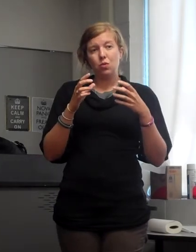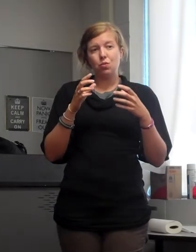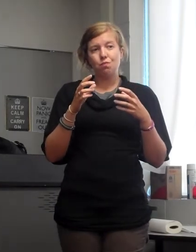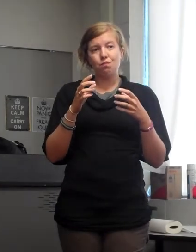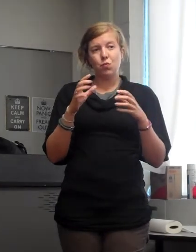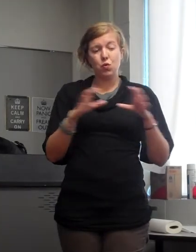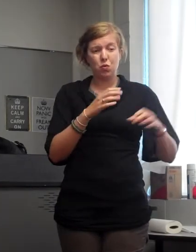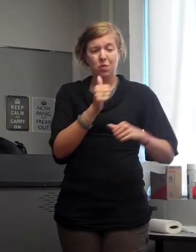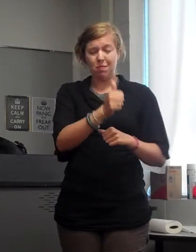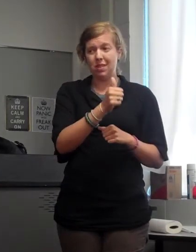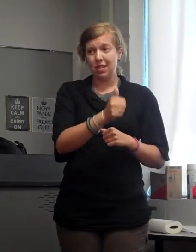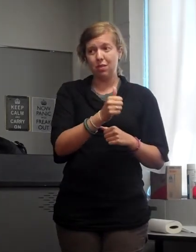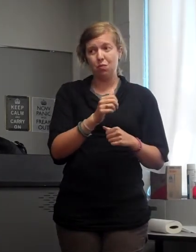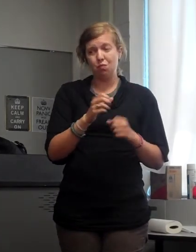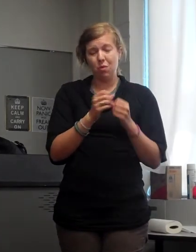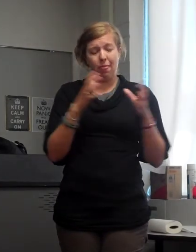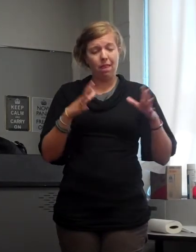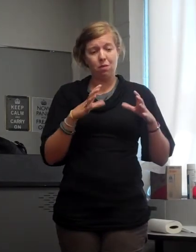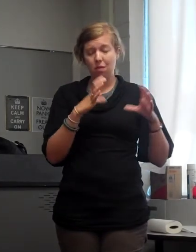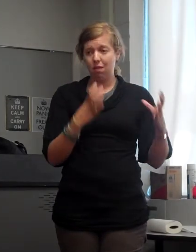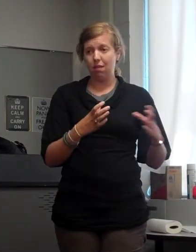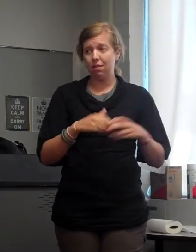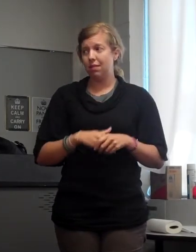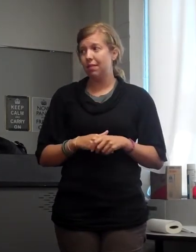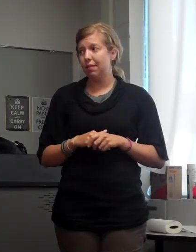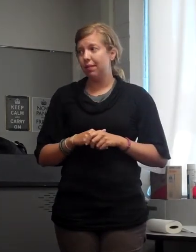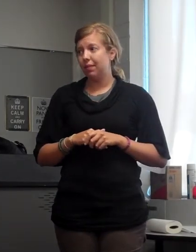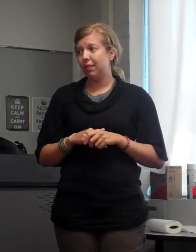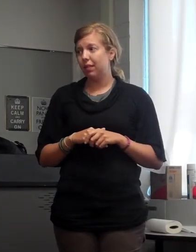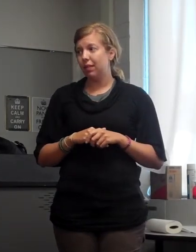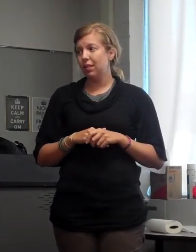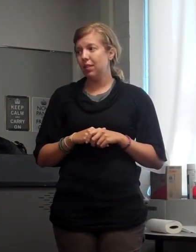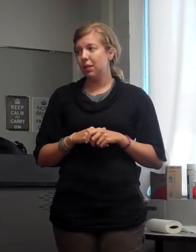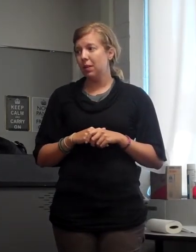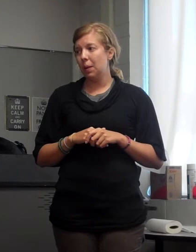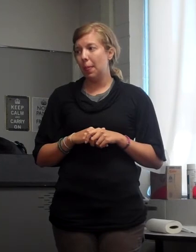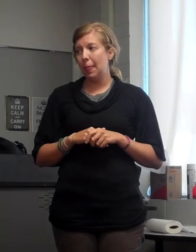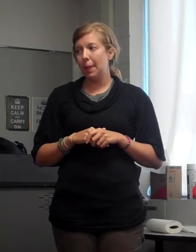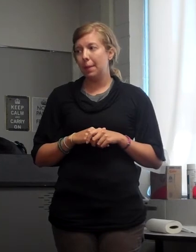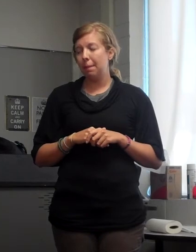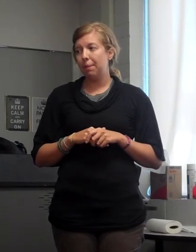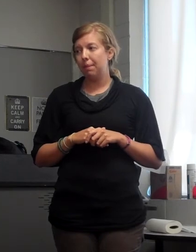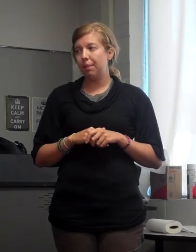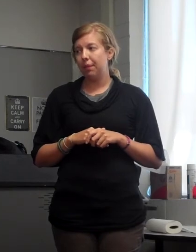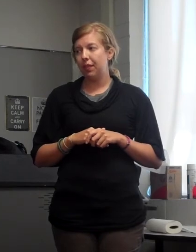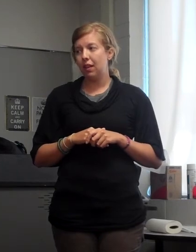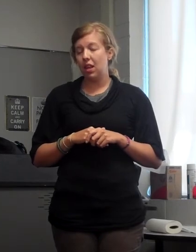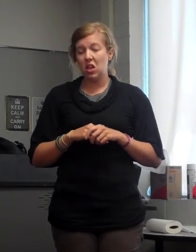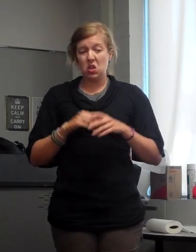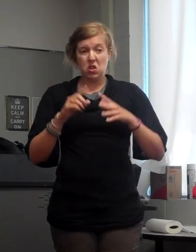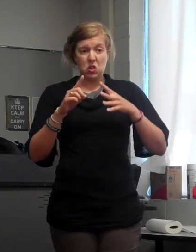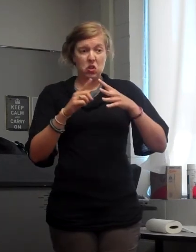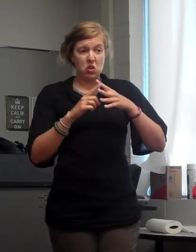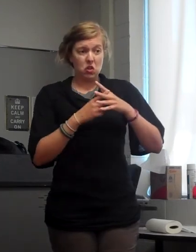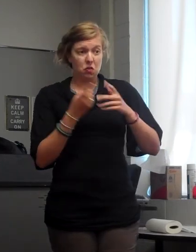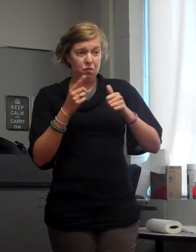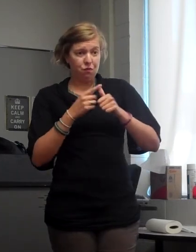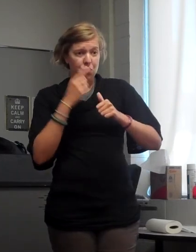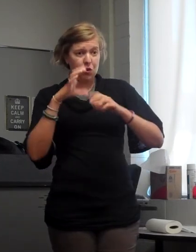other groups. You know, at the beginning of the group, at the beginning of the first class, they ask everybody just to write on a card how much